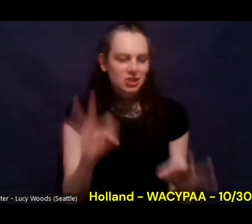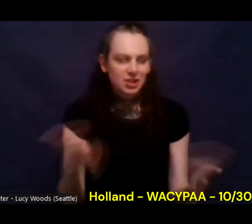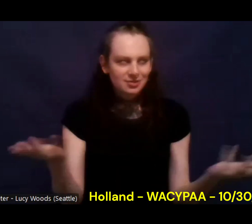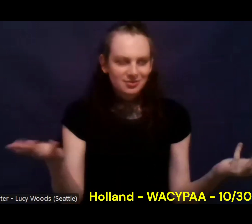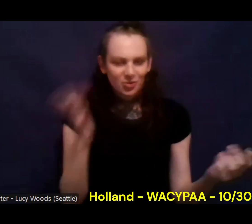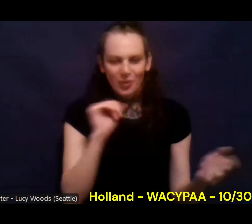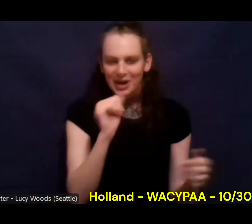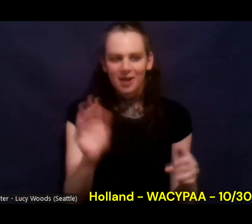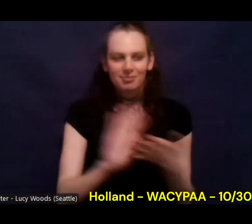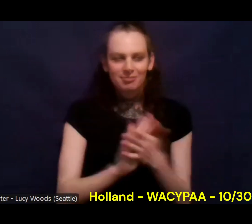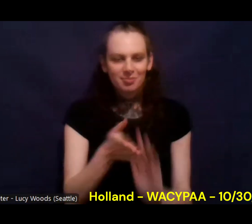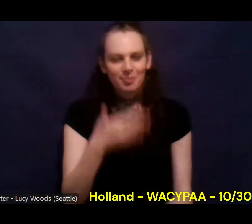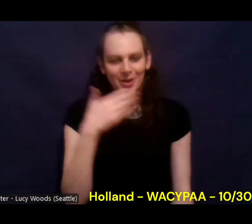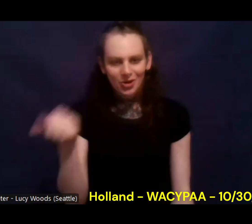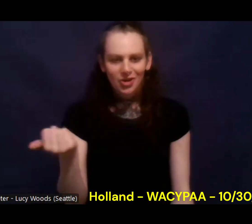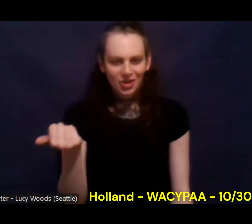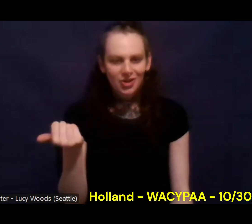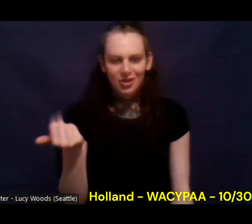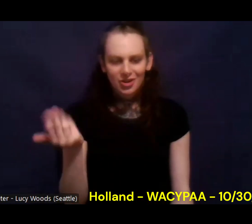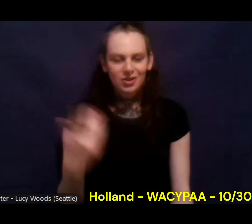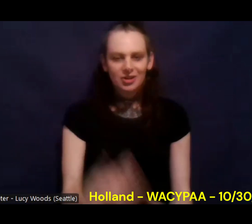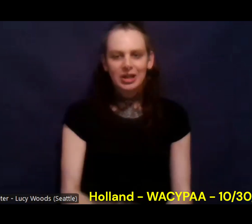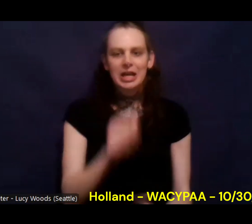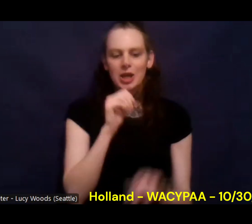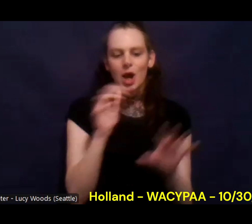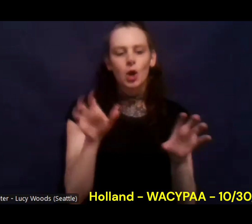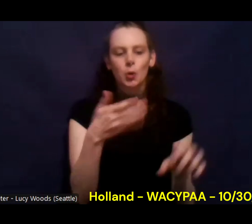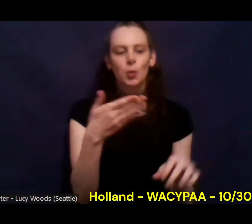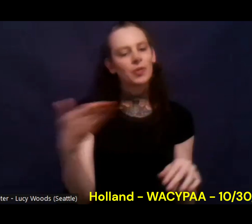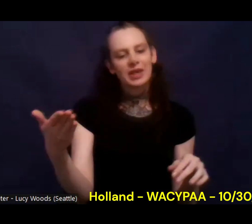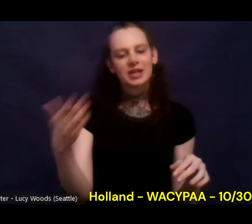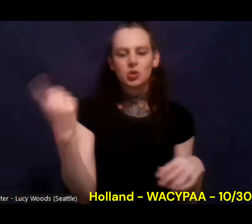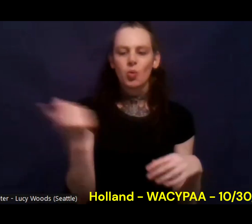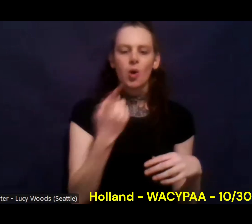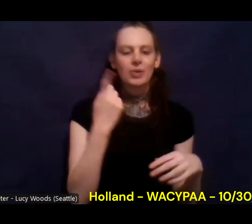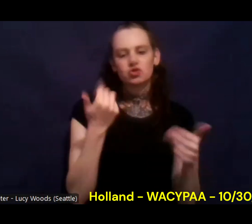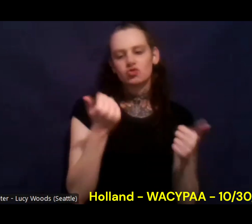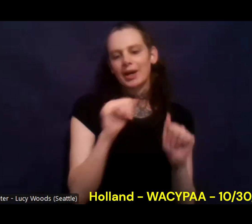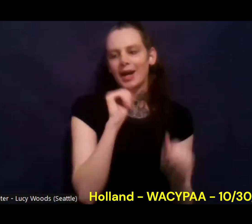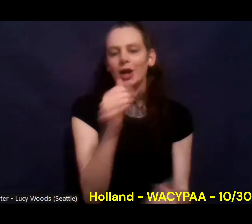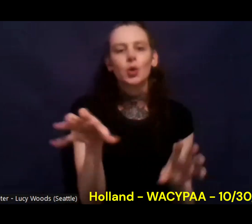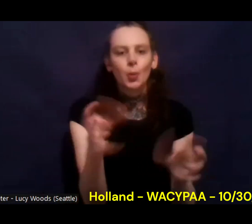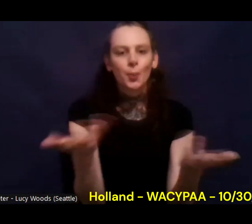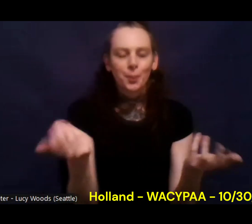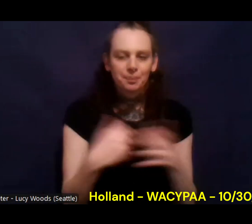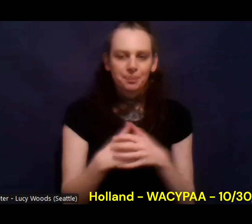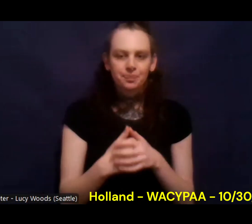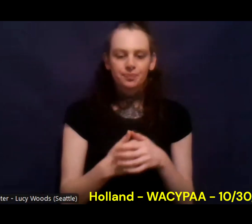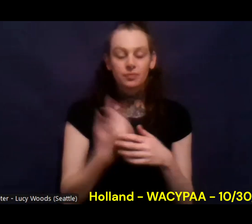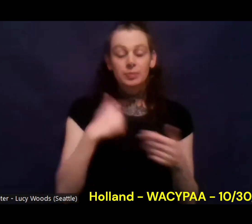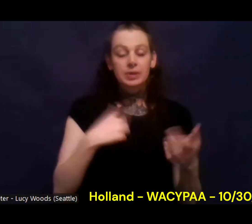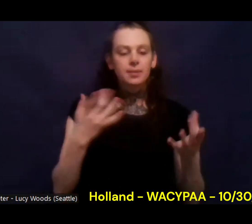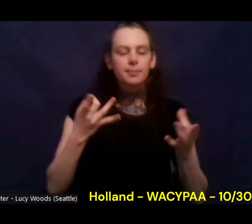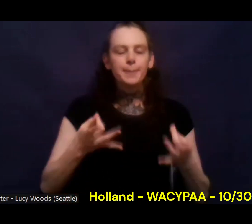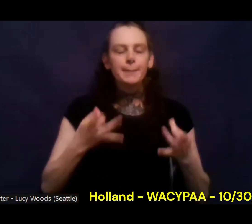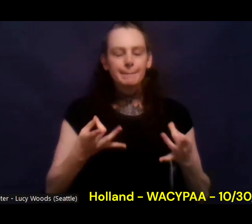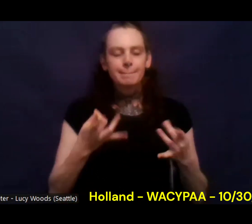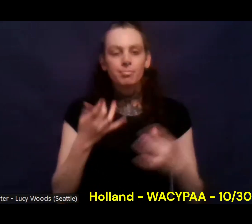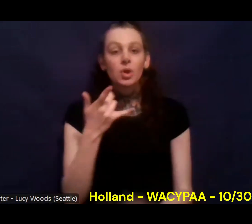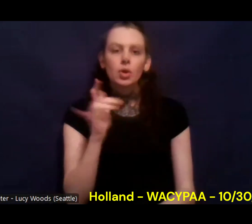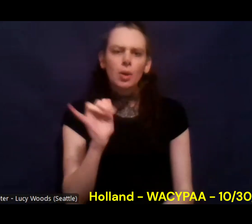not do the things that you like are constantly trying not to do. Meditation for me really looks like I